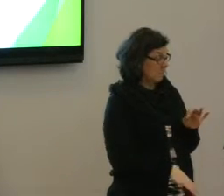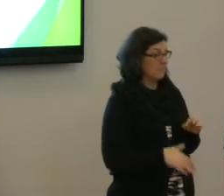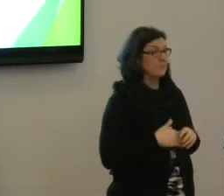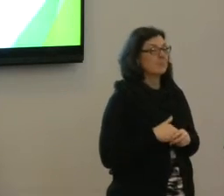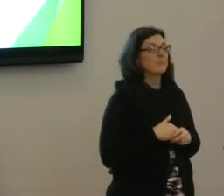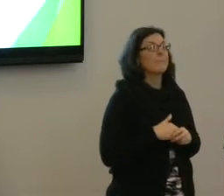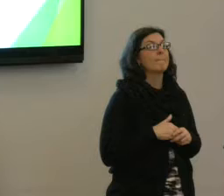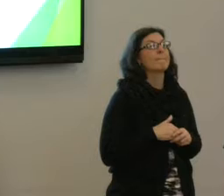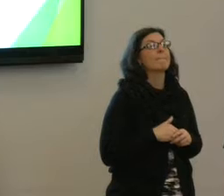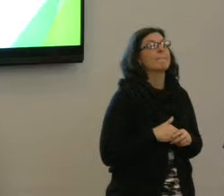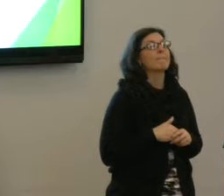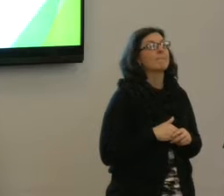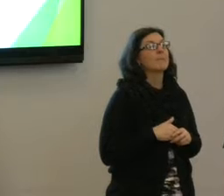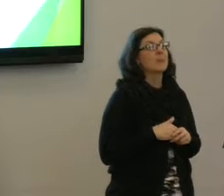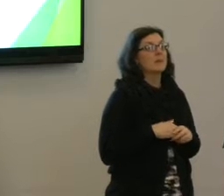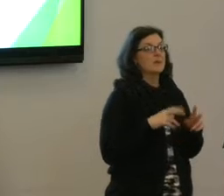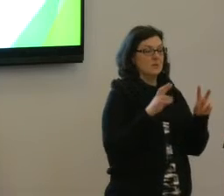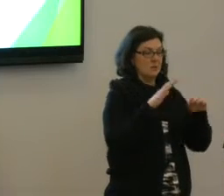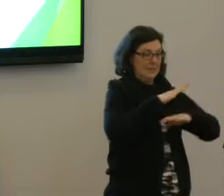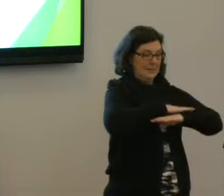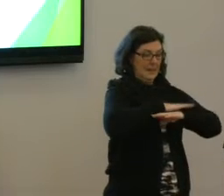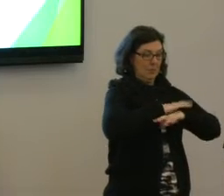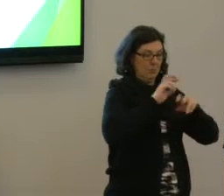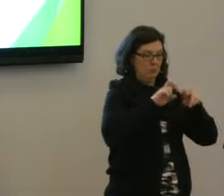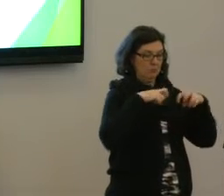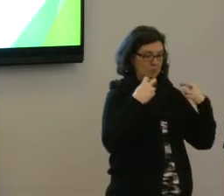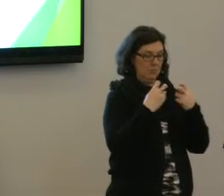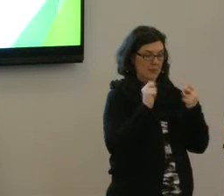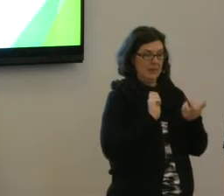Is there a place around the table for them?